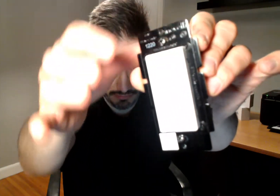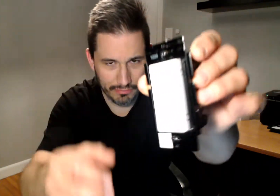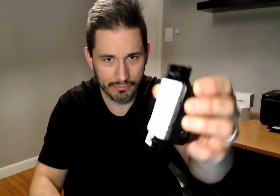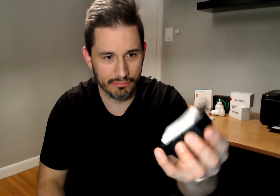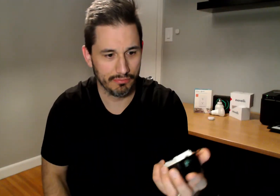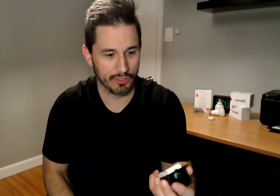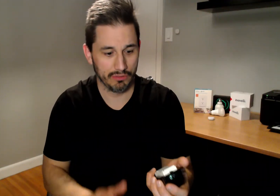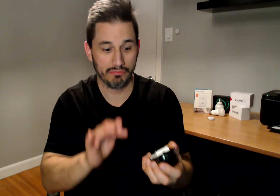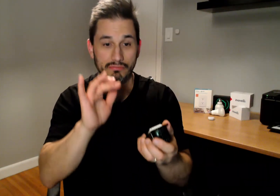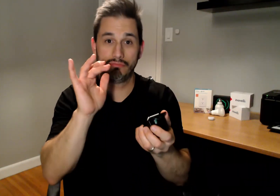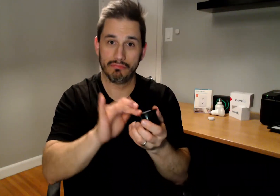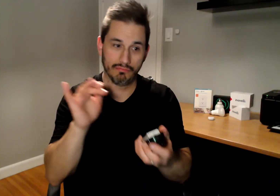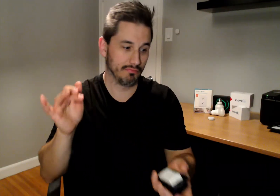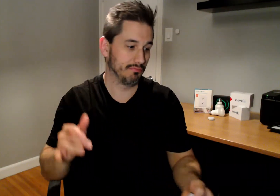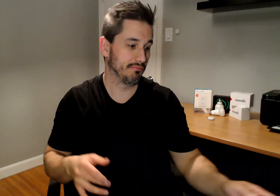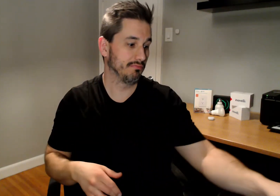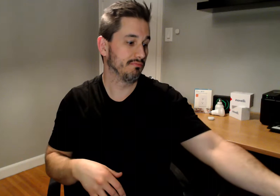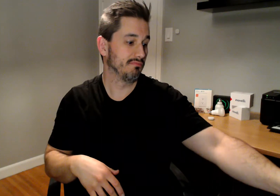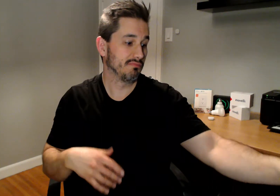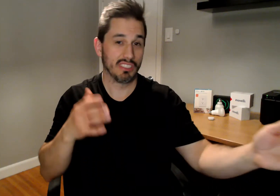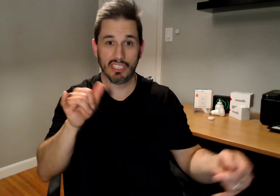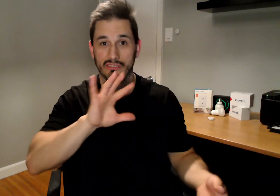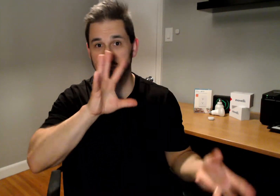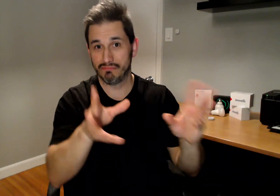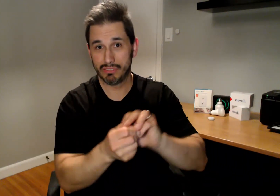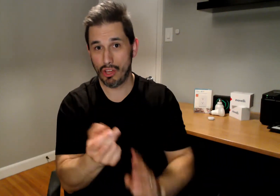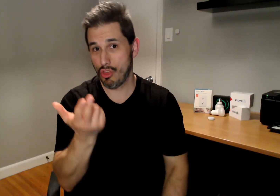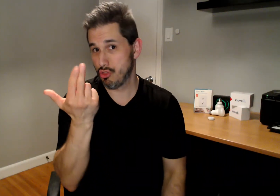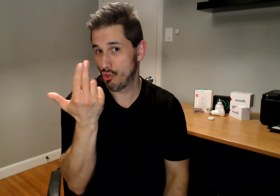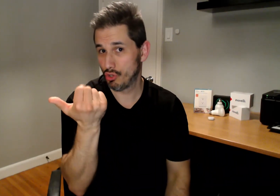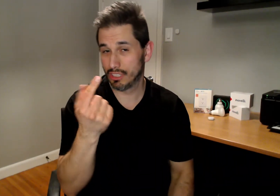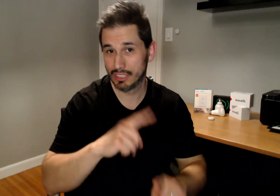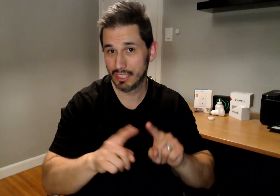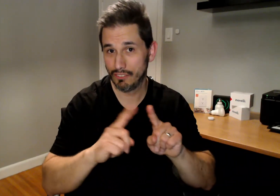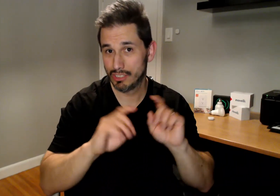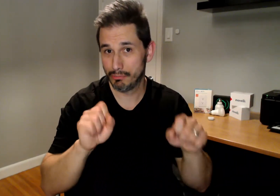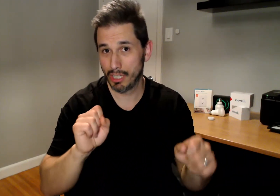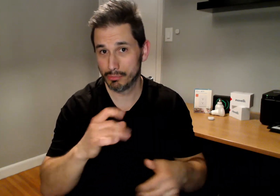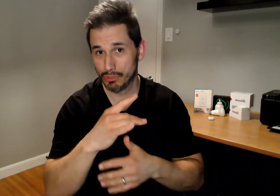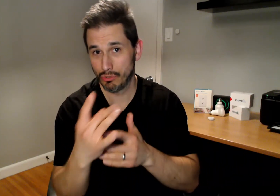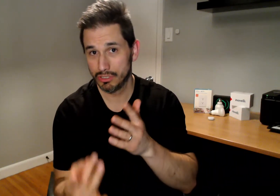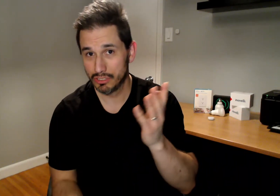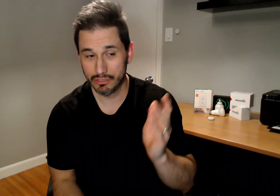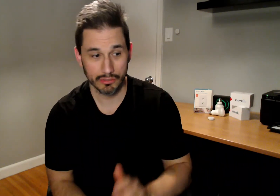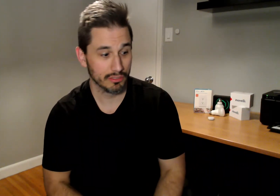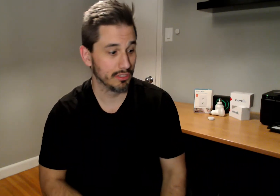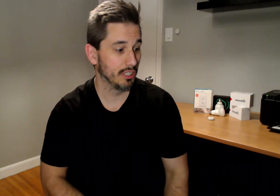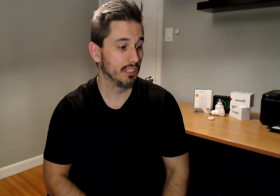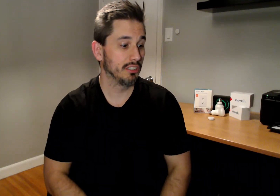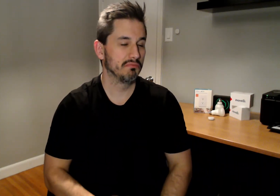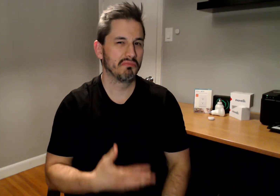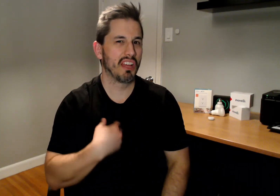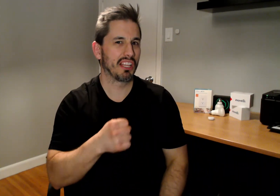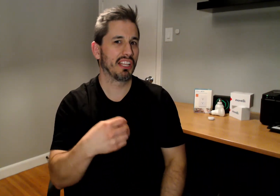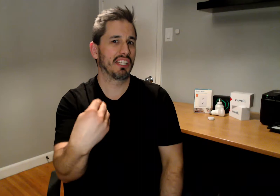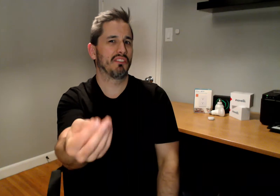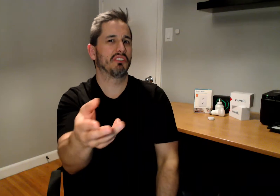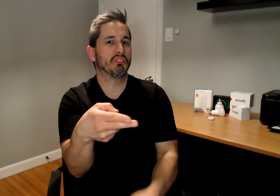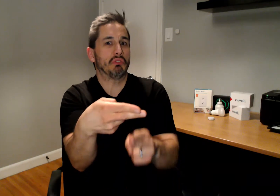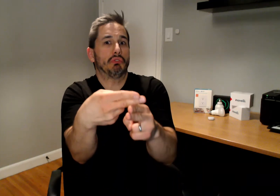Altogether, you're able to decide 13 functions for this smart